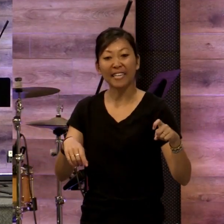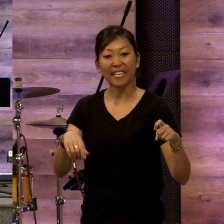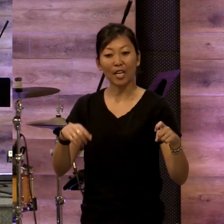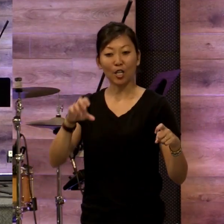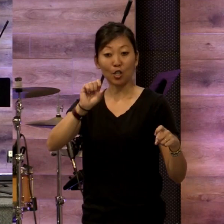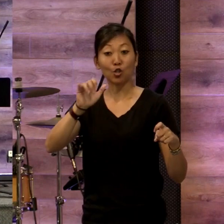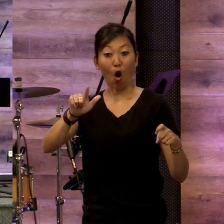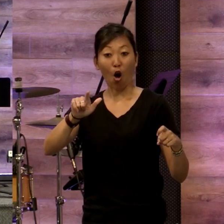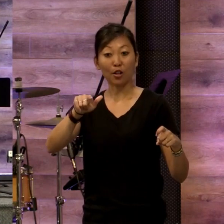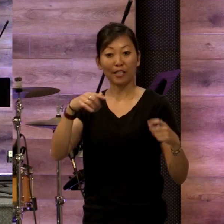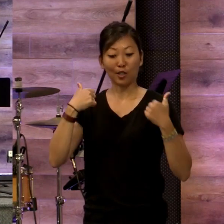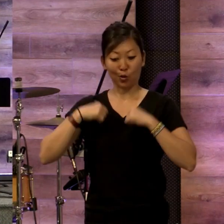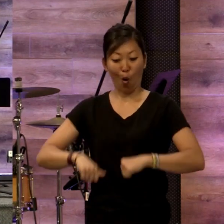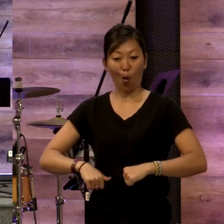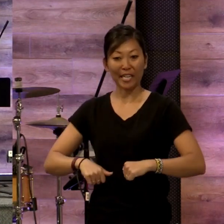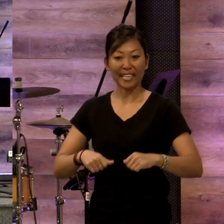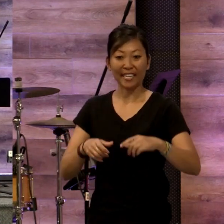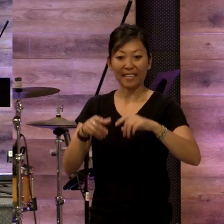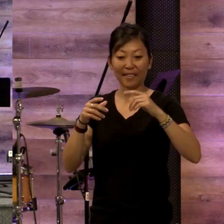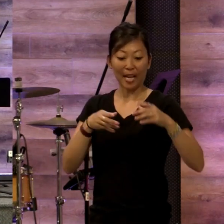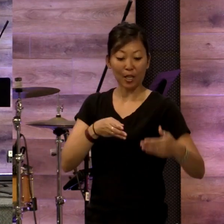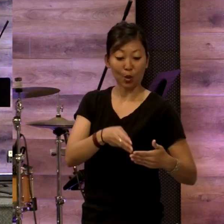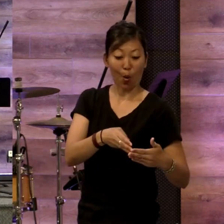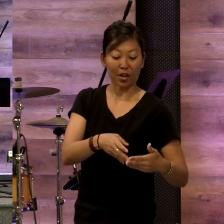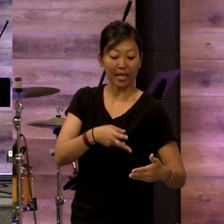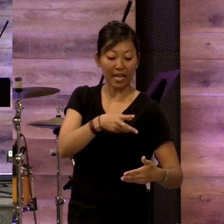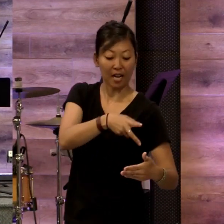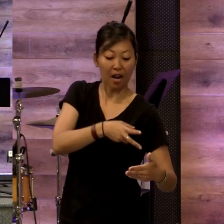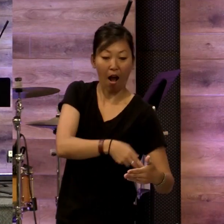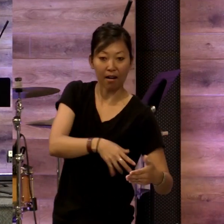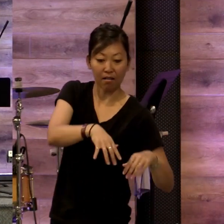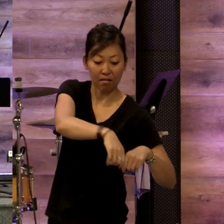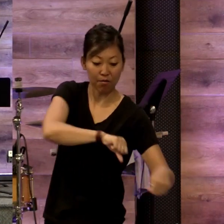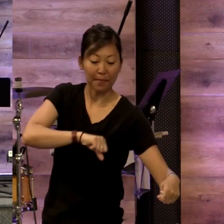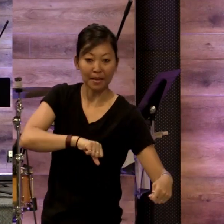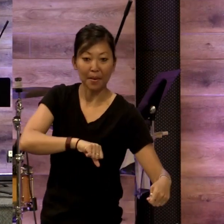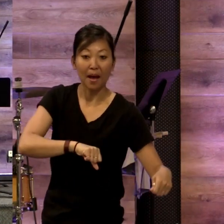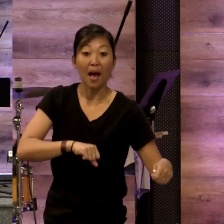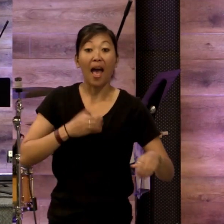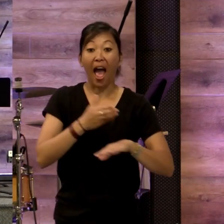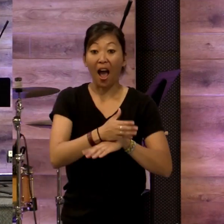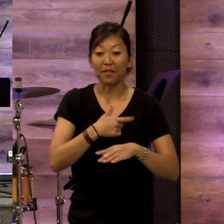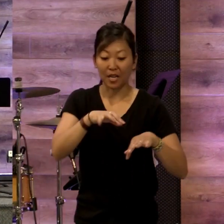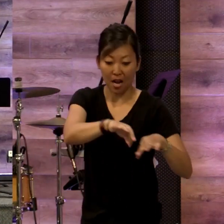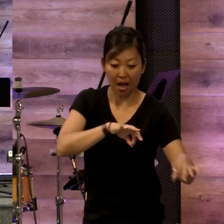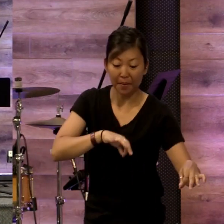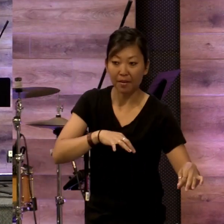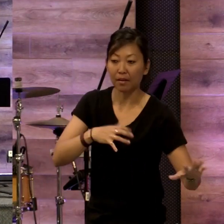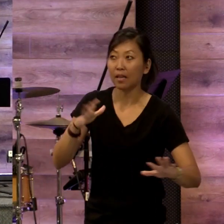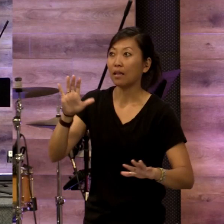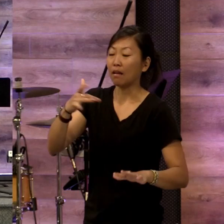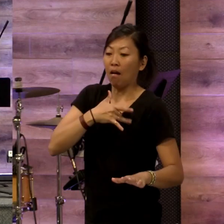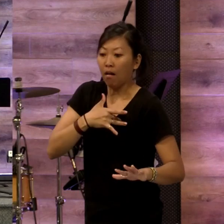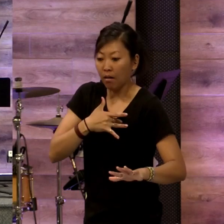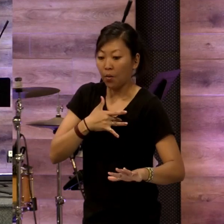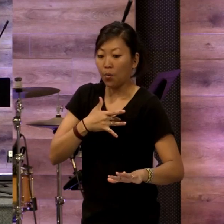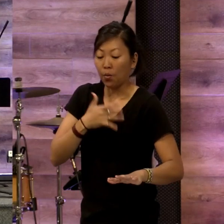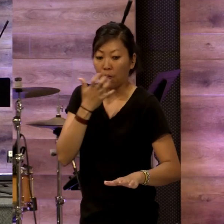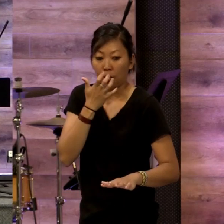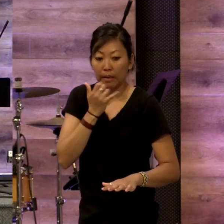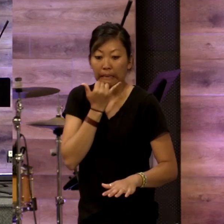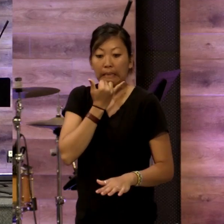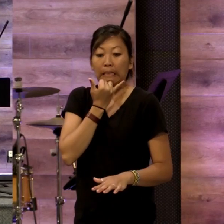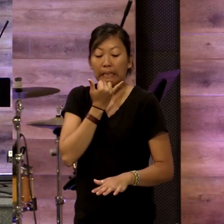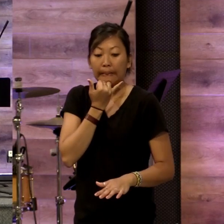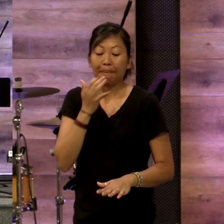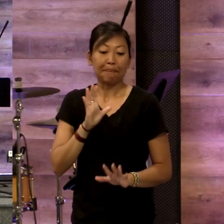Saul's robe. And afterward David's heart struck him because he had cut off a corner of Saul's robe. He said to his men, 'The